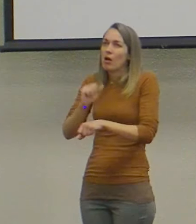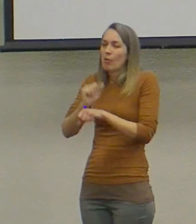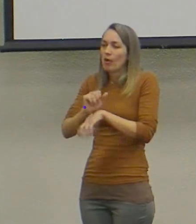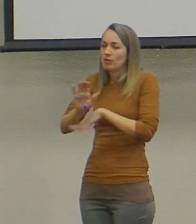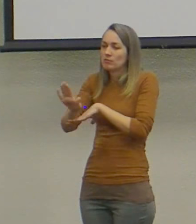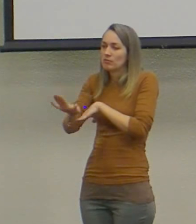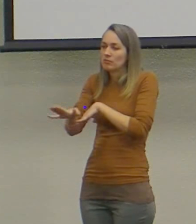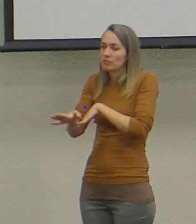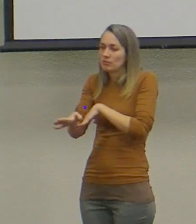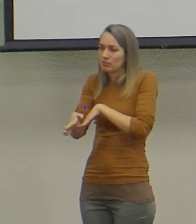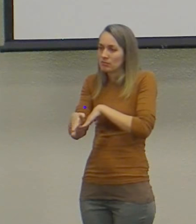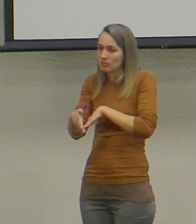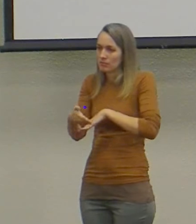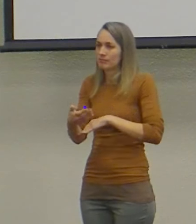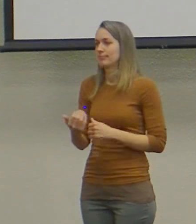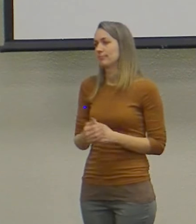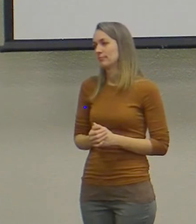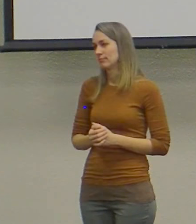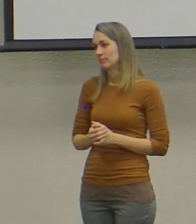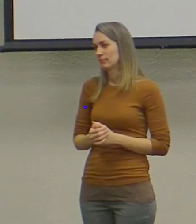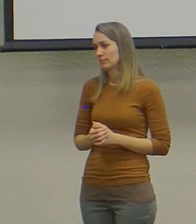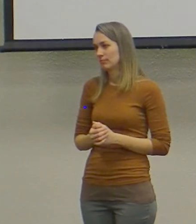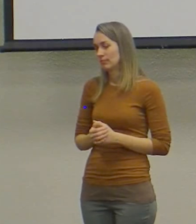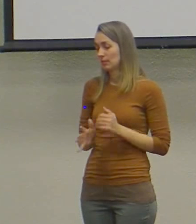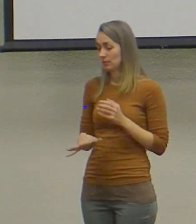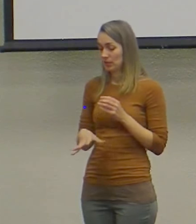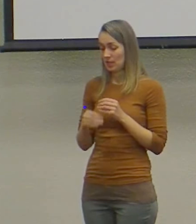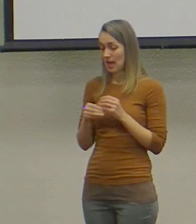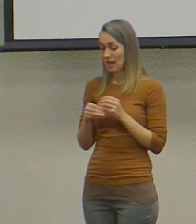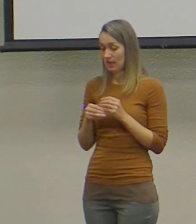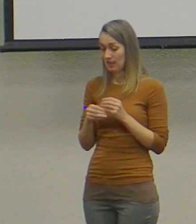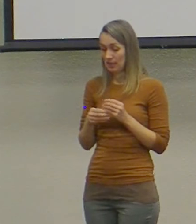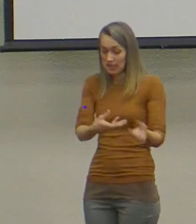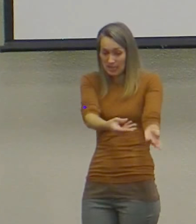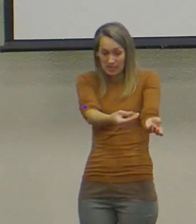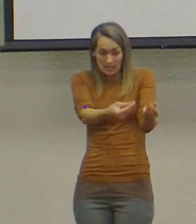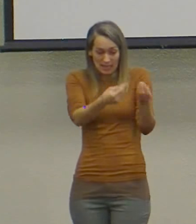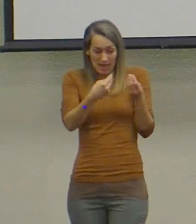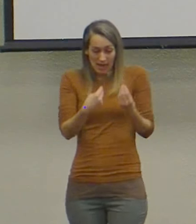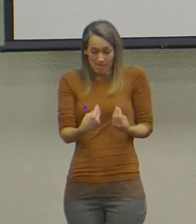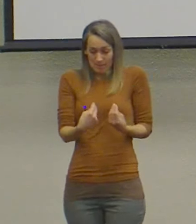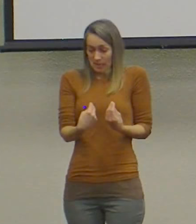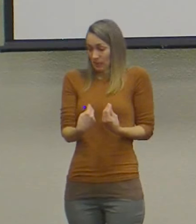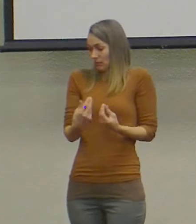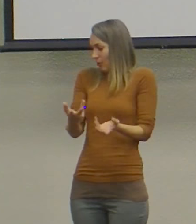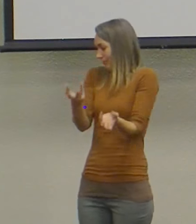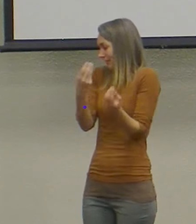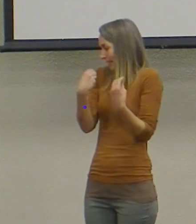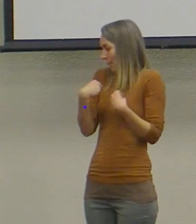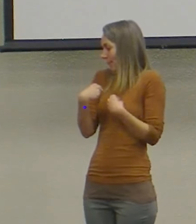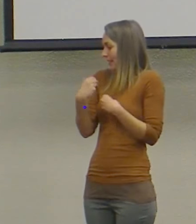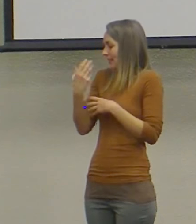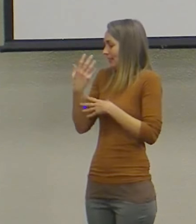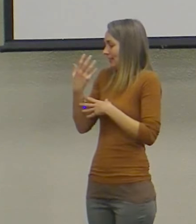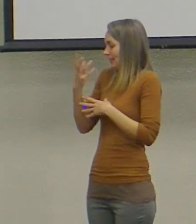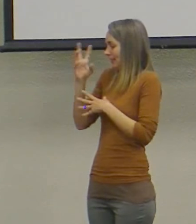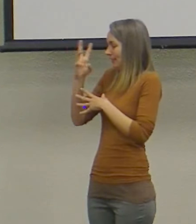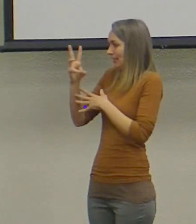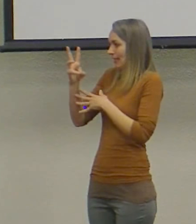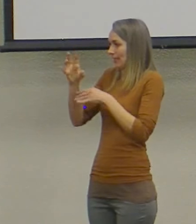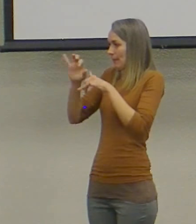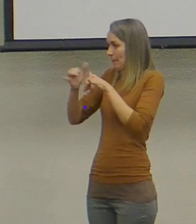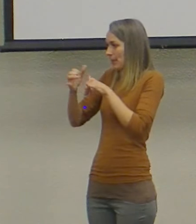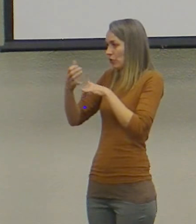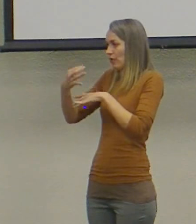night. And then she added, and he gave me these 6 measures of barley, saying, don't go back